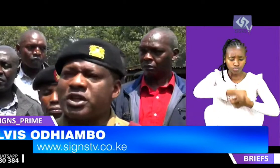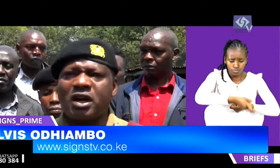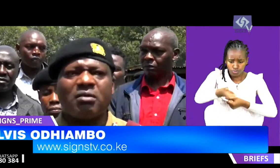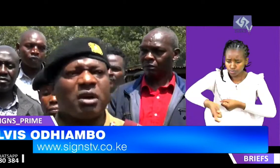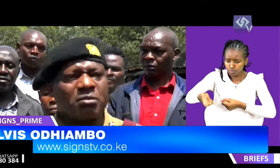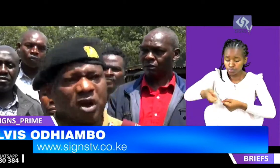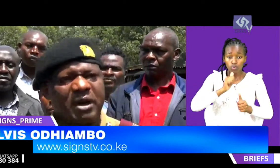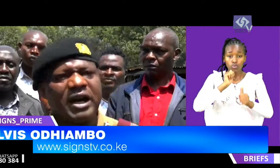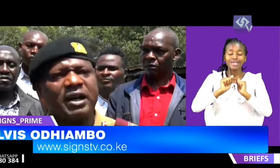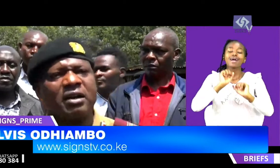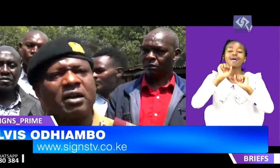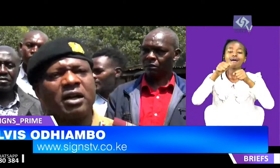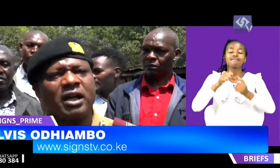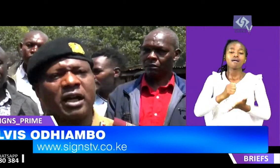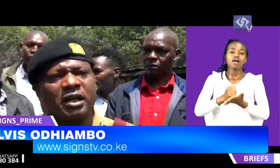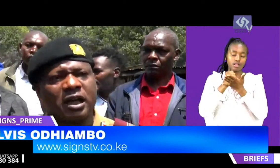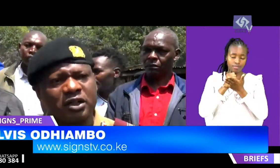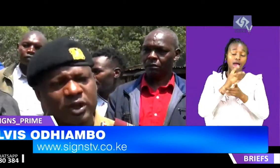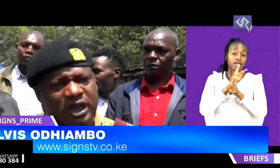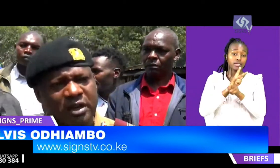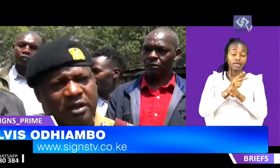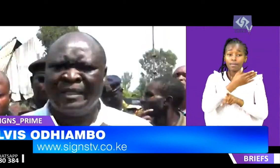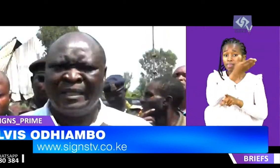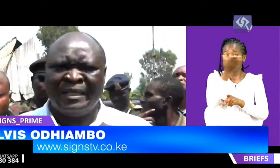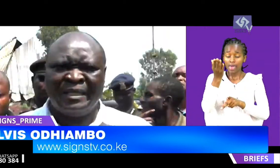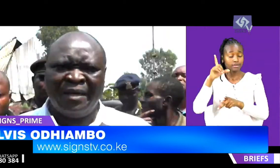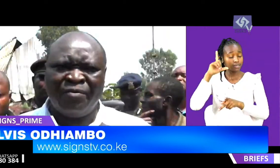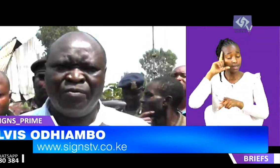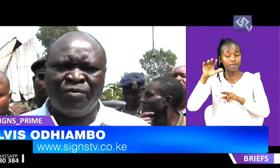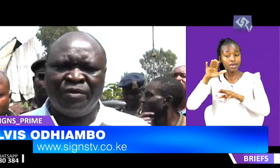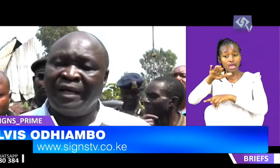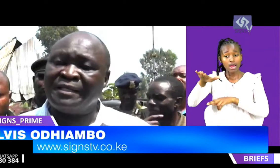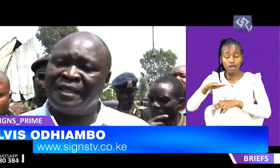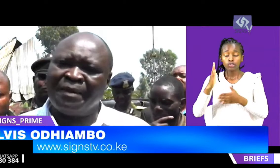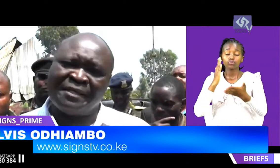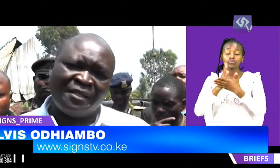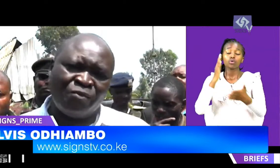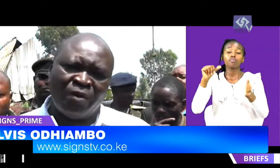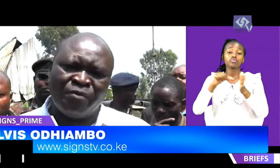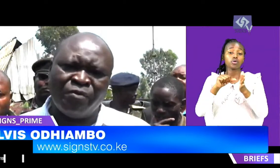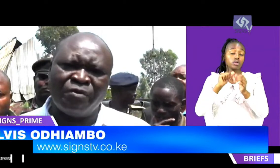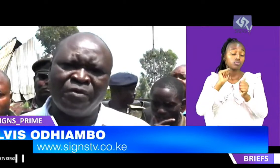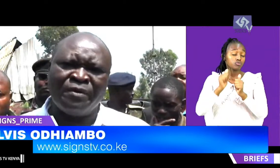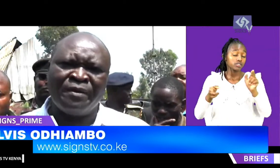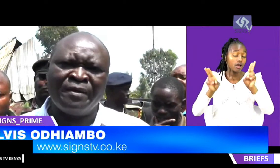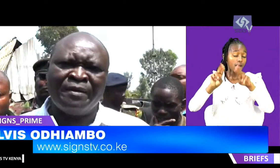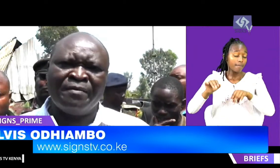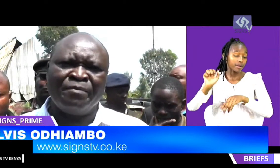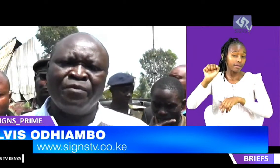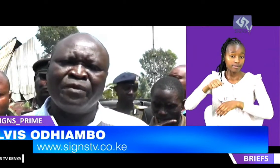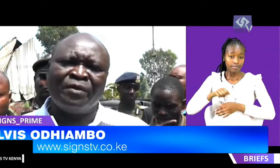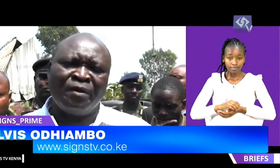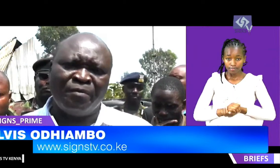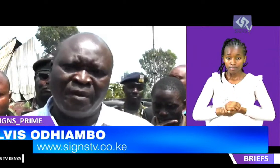kuzuia mambo kama haya yakitokea. Yangu ninasema asante kwa Mungu. Mungu wetu alikuwa